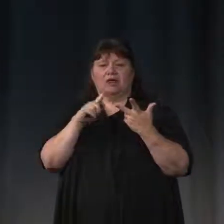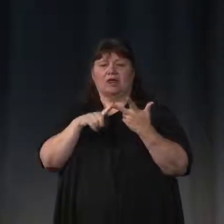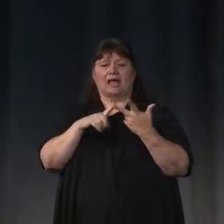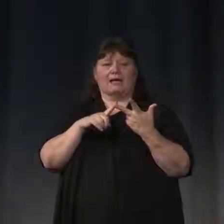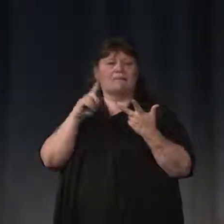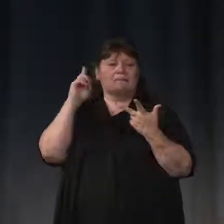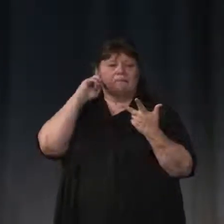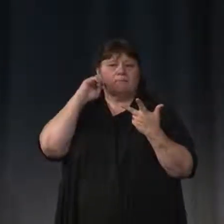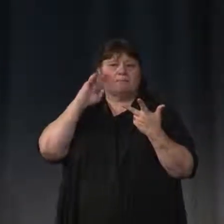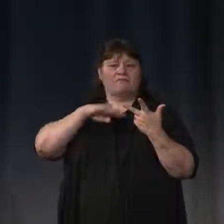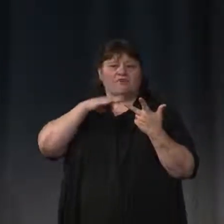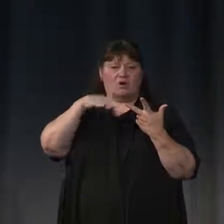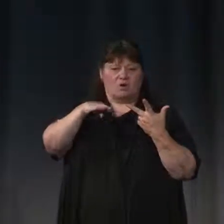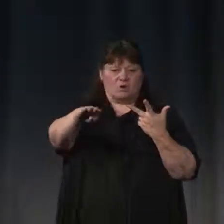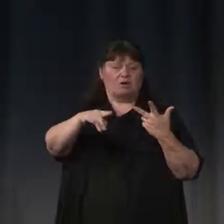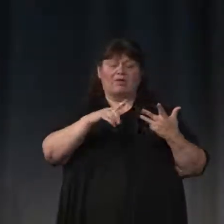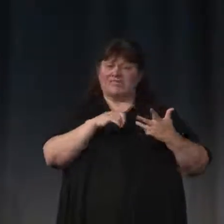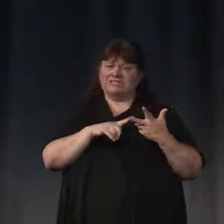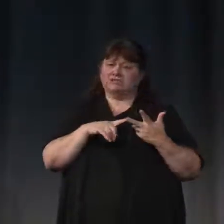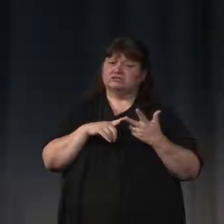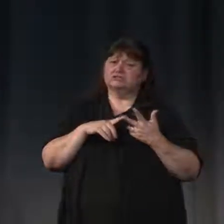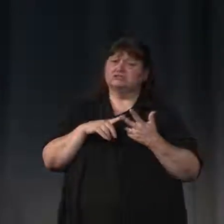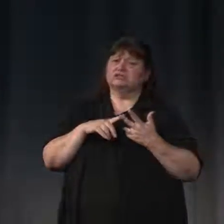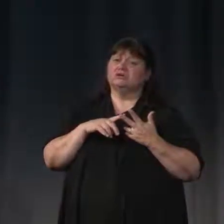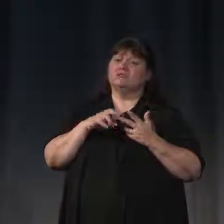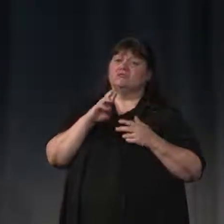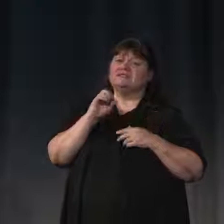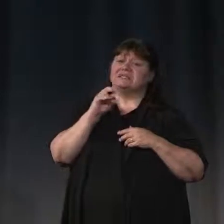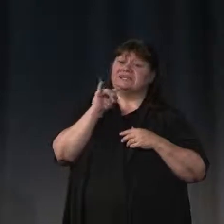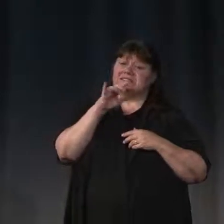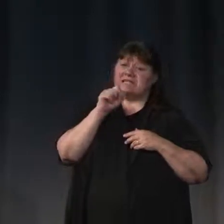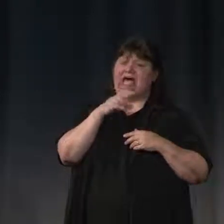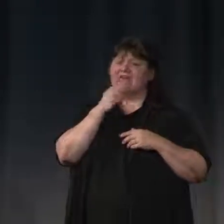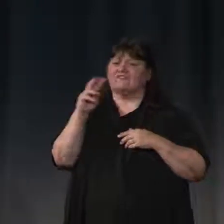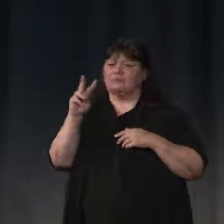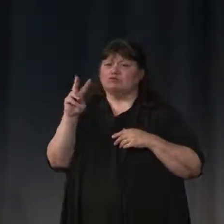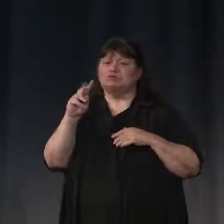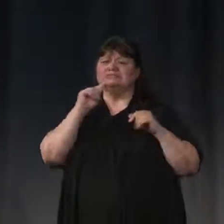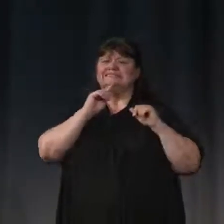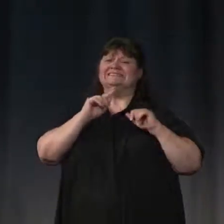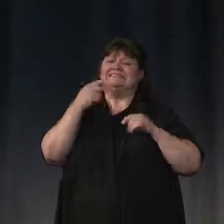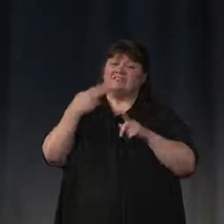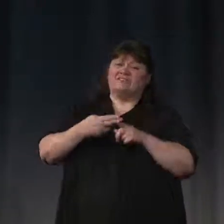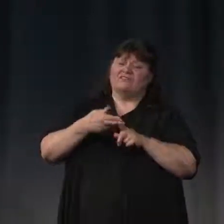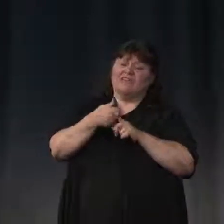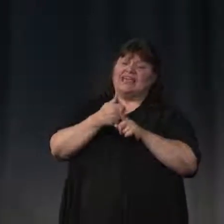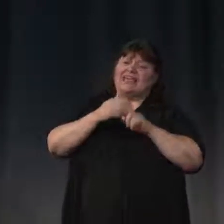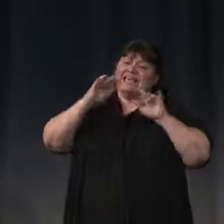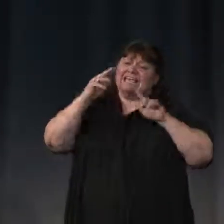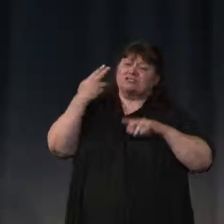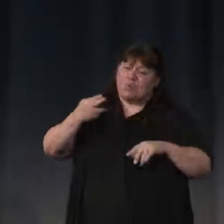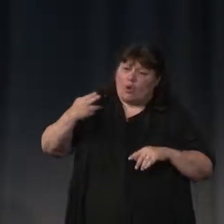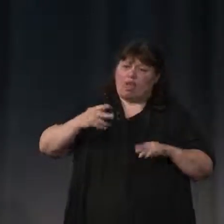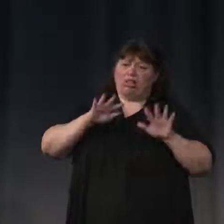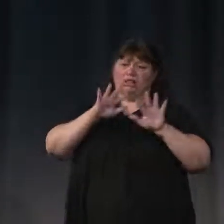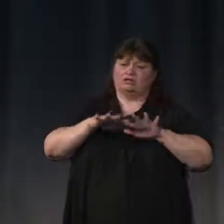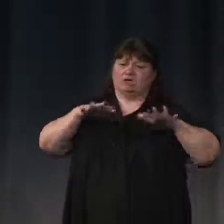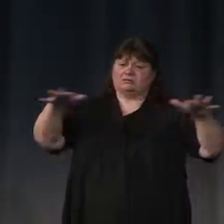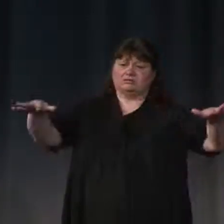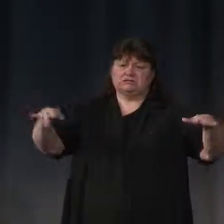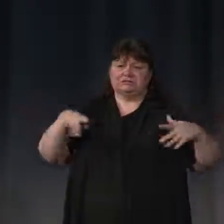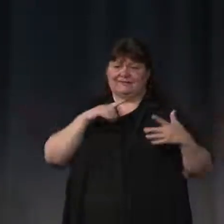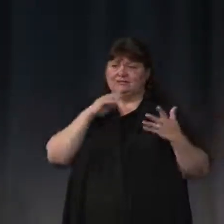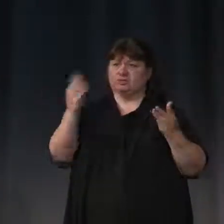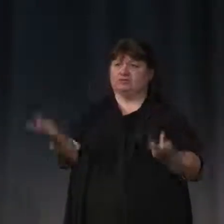think, make it clear that resonance and vibration are historical terms. They're not just things in the world that come to us completely